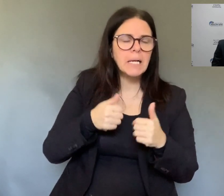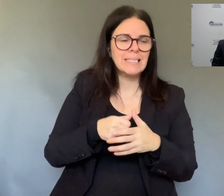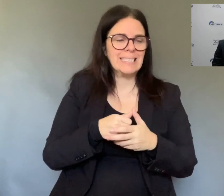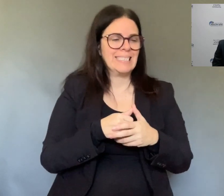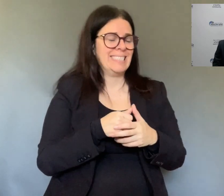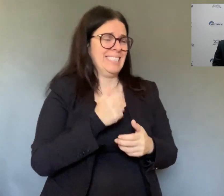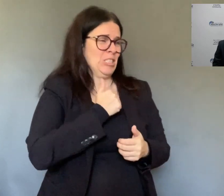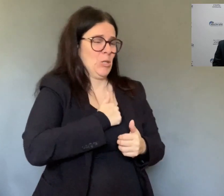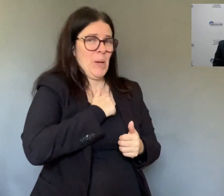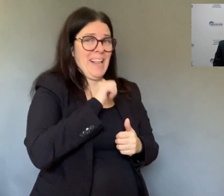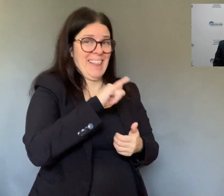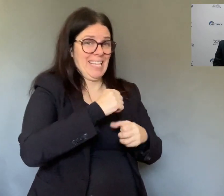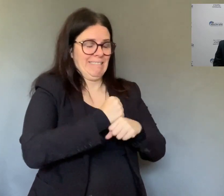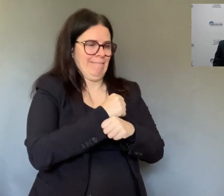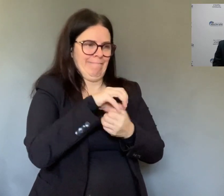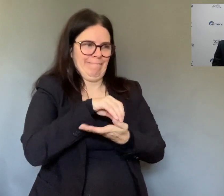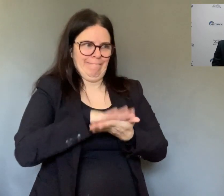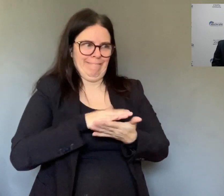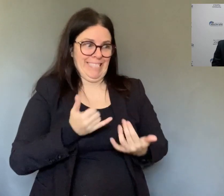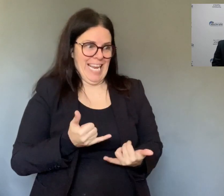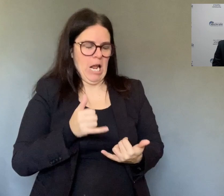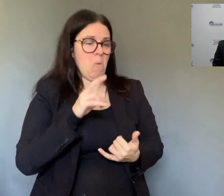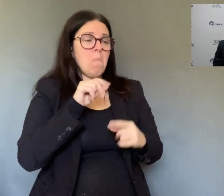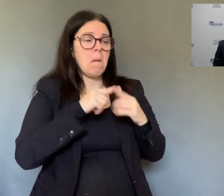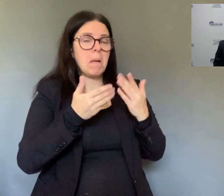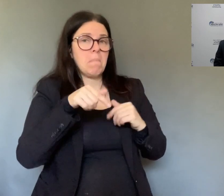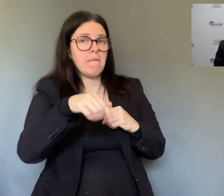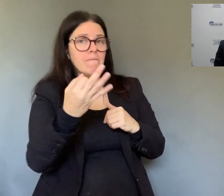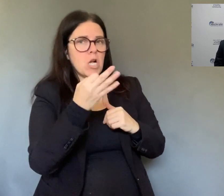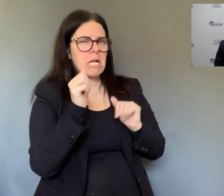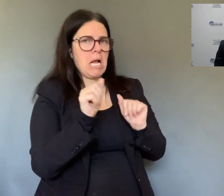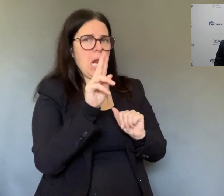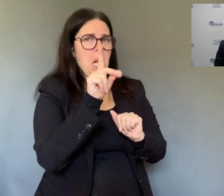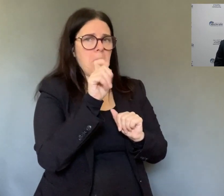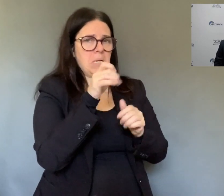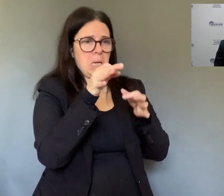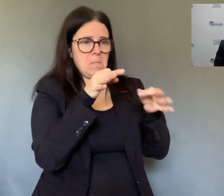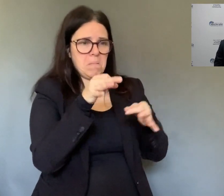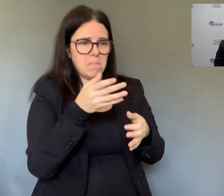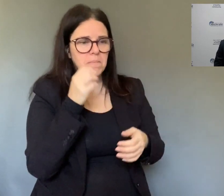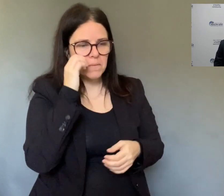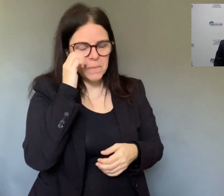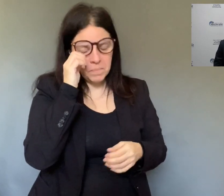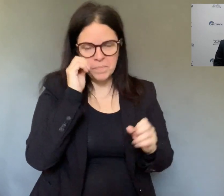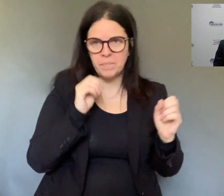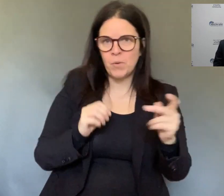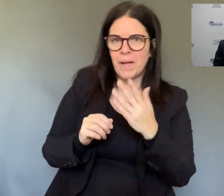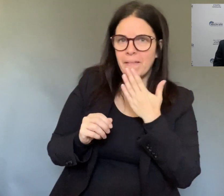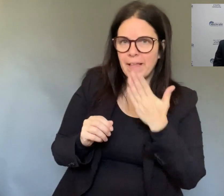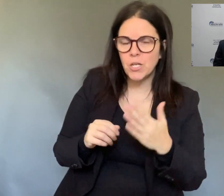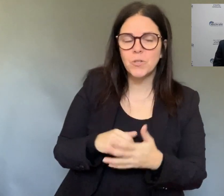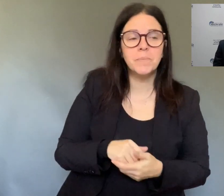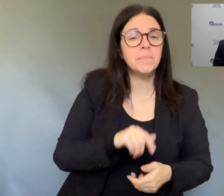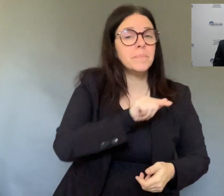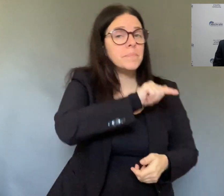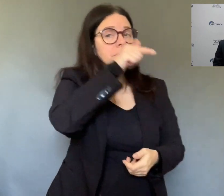update. Okay, thank you. Any further questions from Windsor?